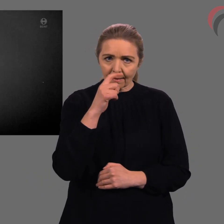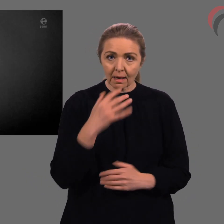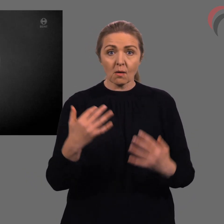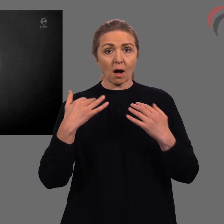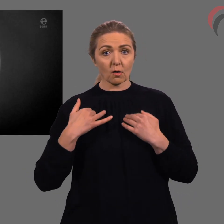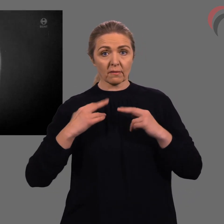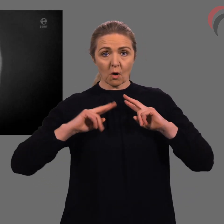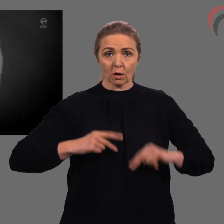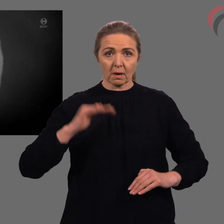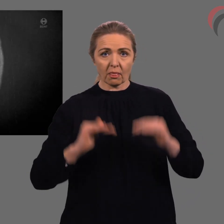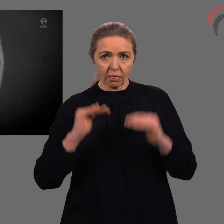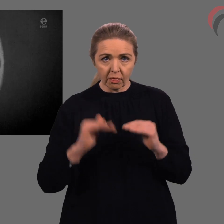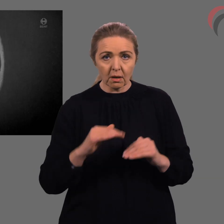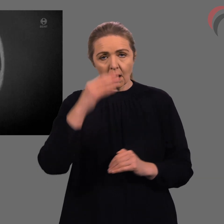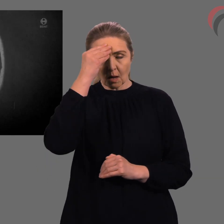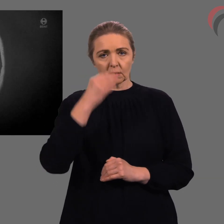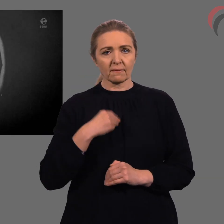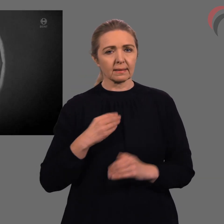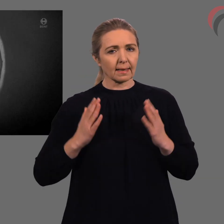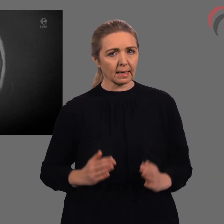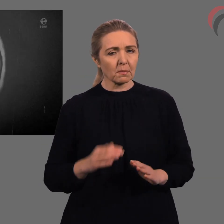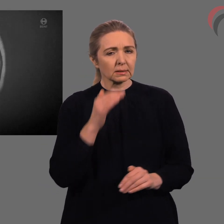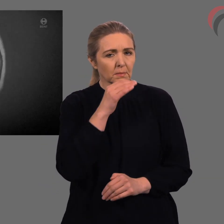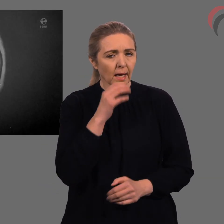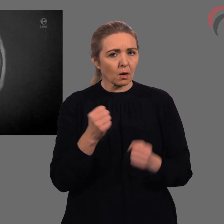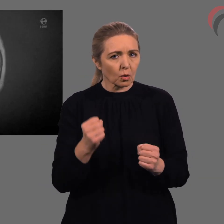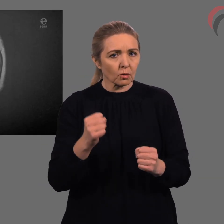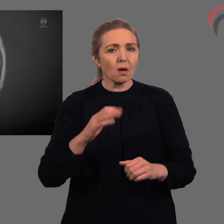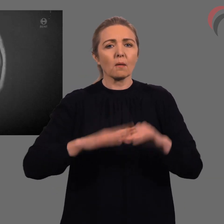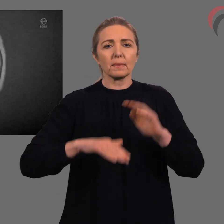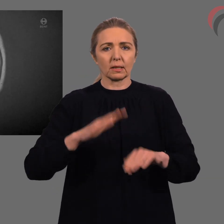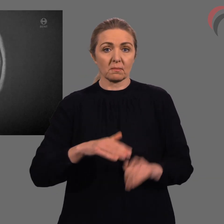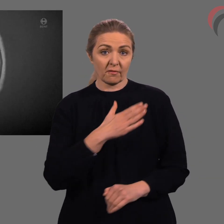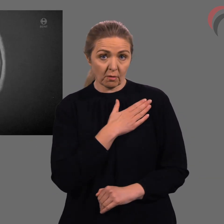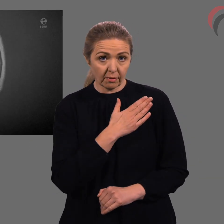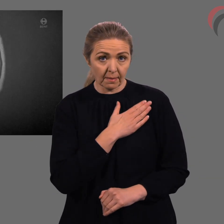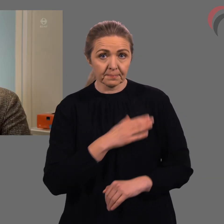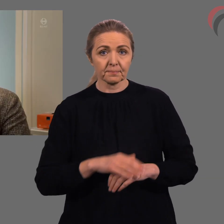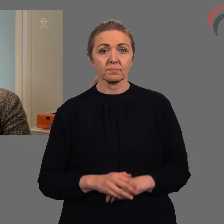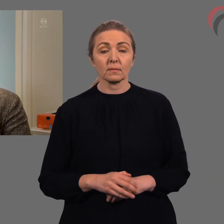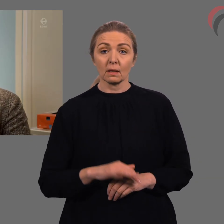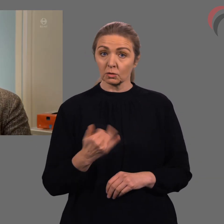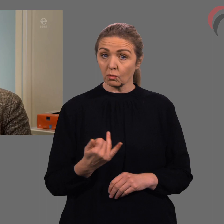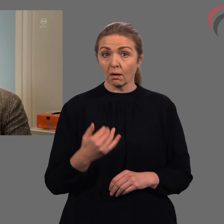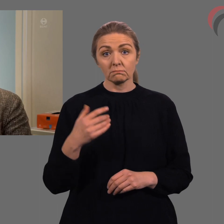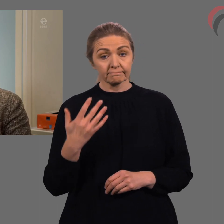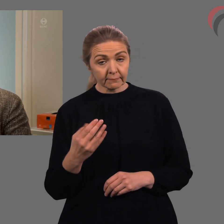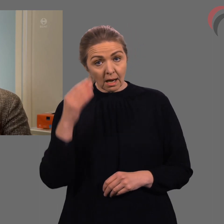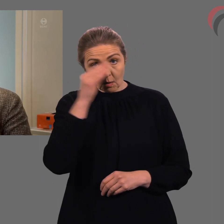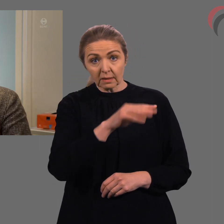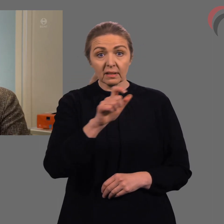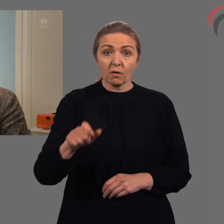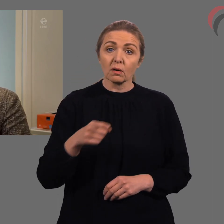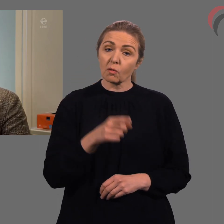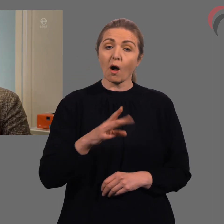veldur hormónaójafvægi sem segir líkamanum að spara orku og byggja upp forða. So simply telling